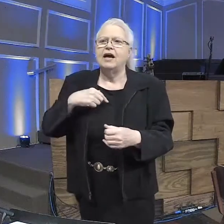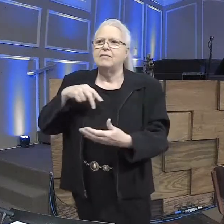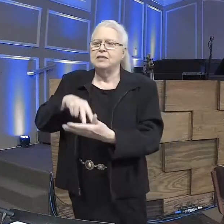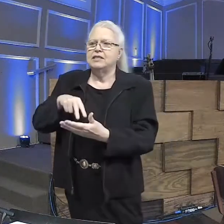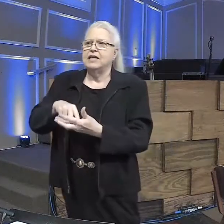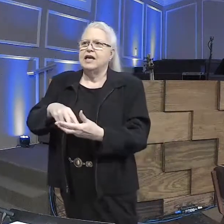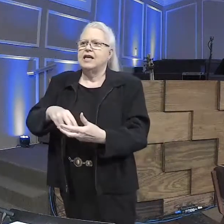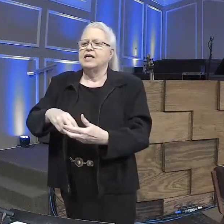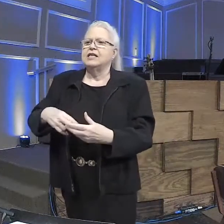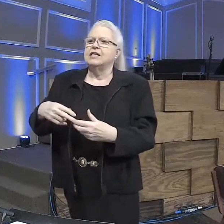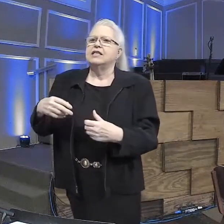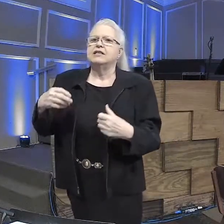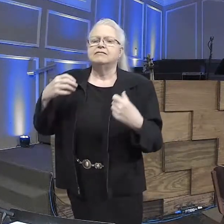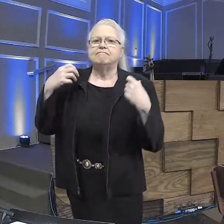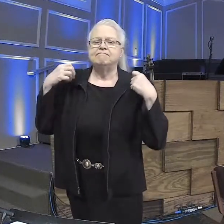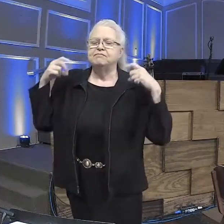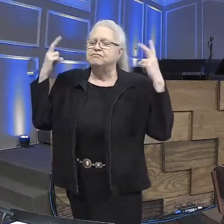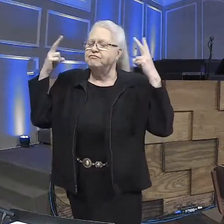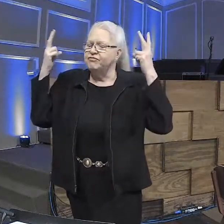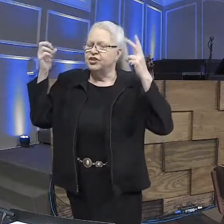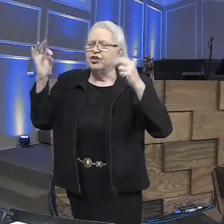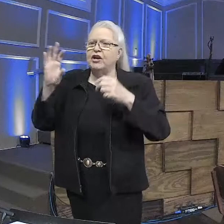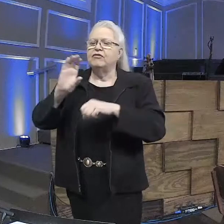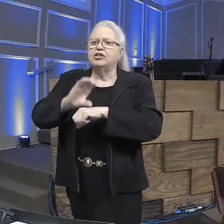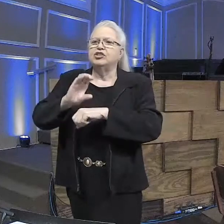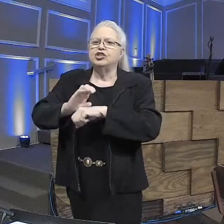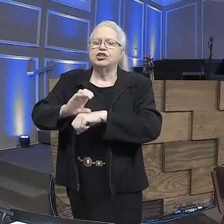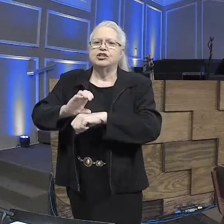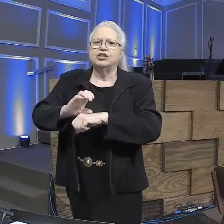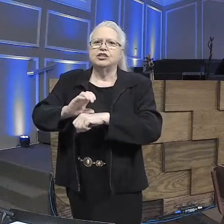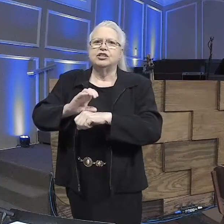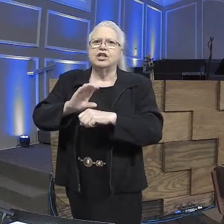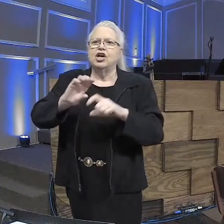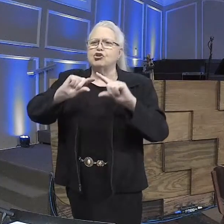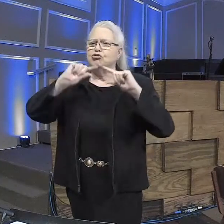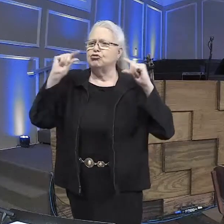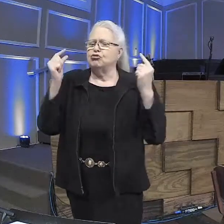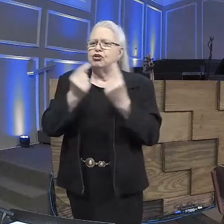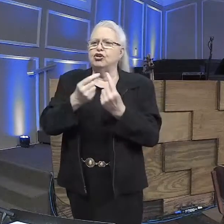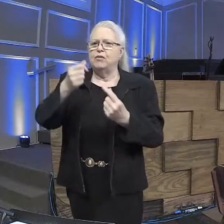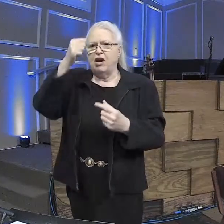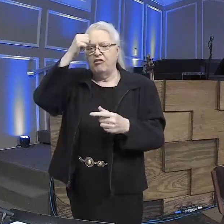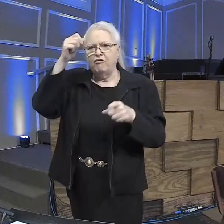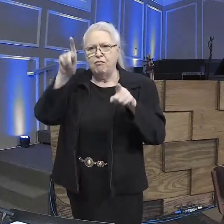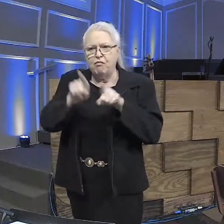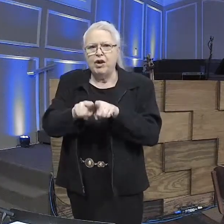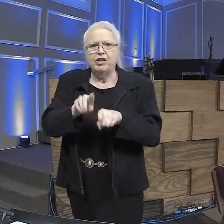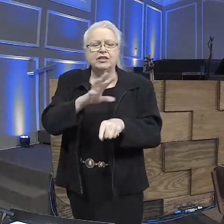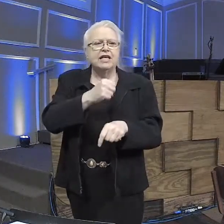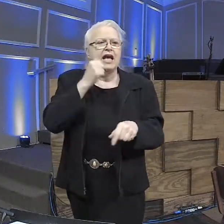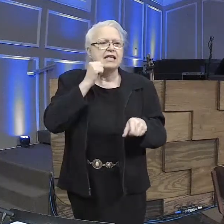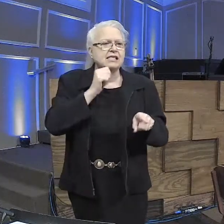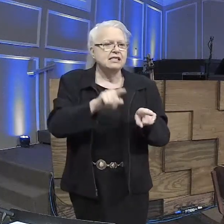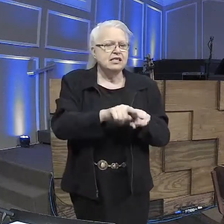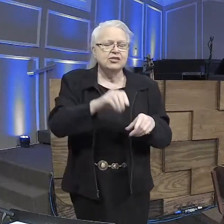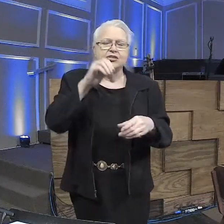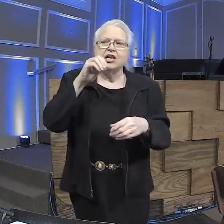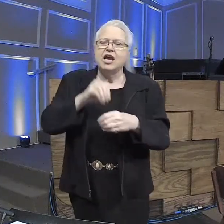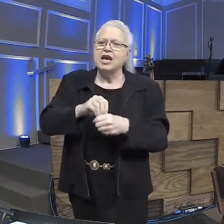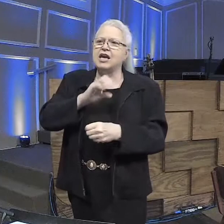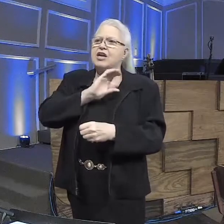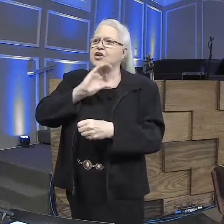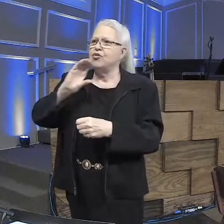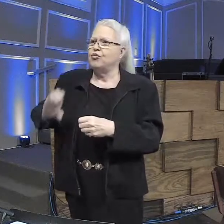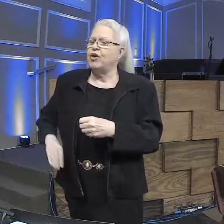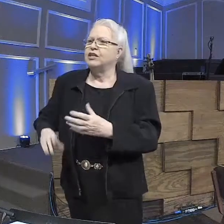today, the local church, a band of brothers and sisters who are in Christ Jesus. We're